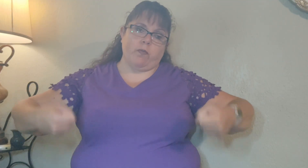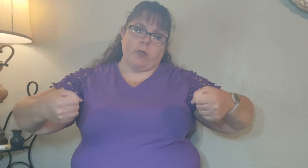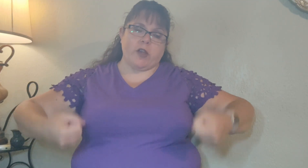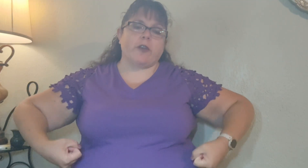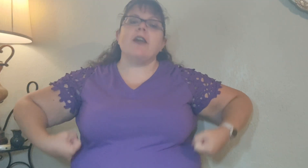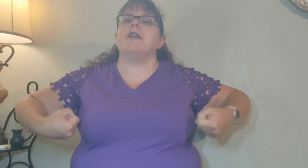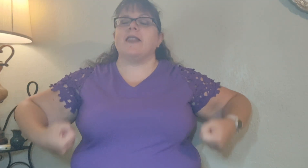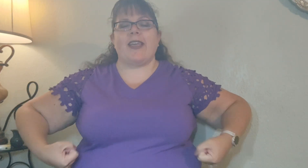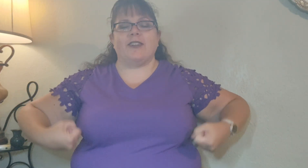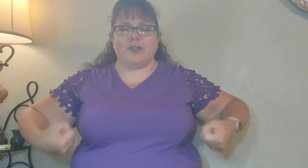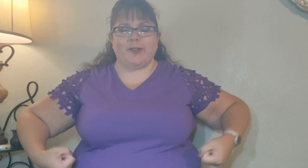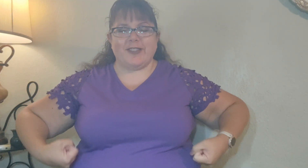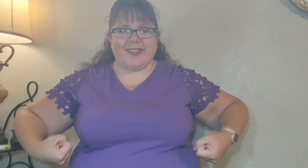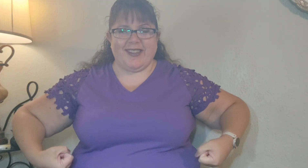like you're carrying the handles,